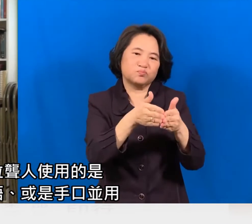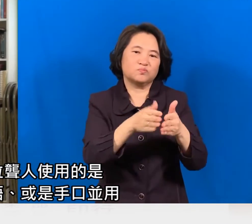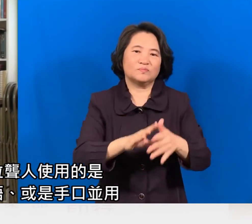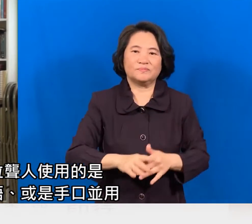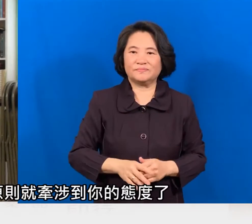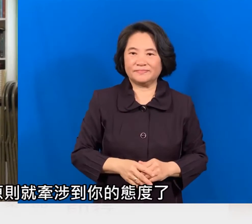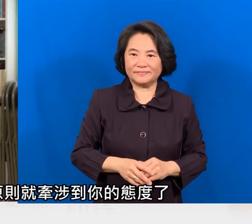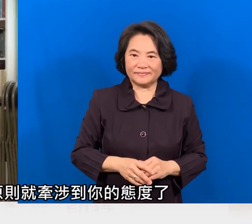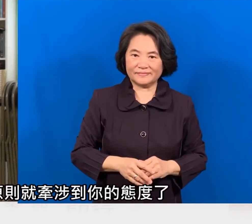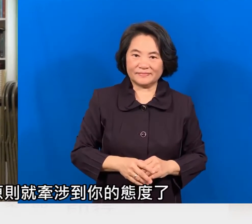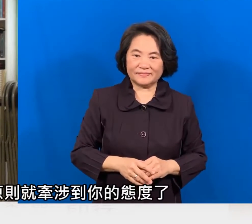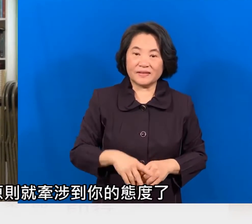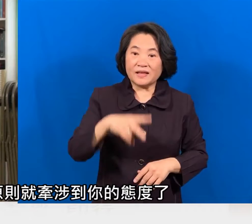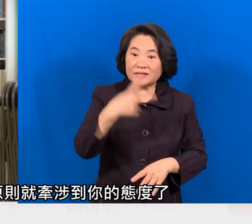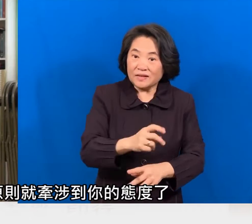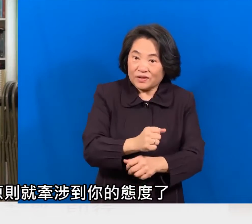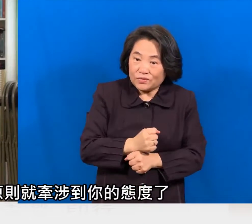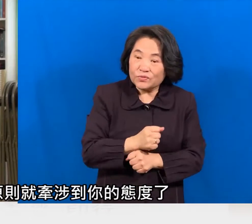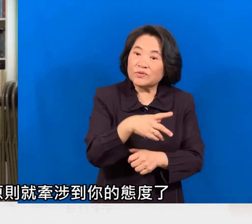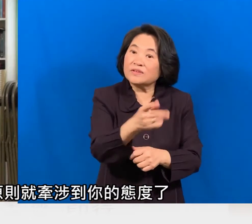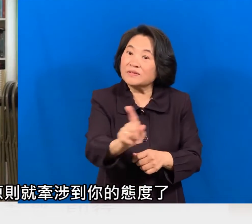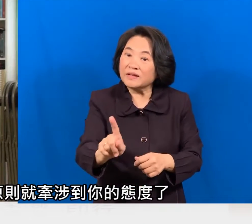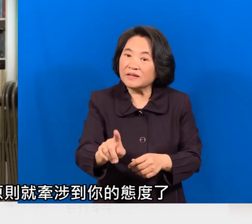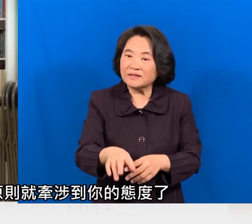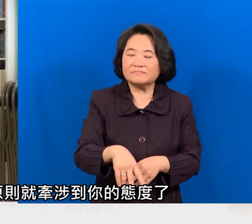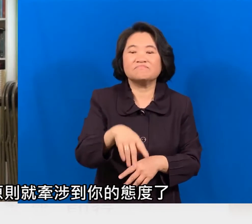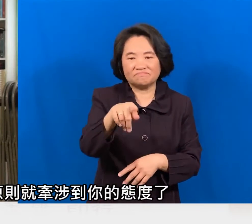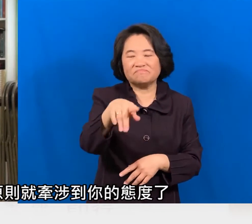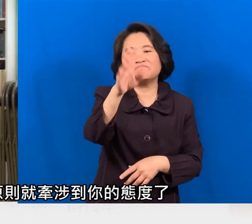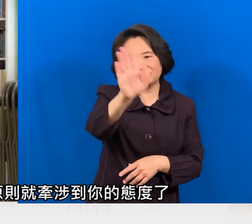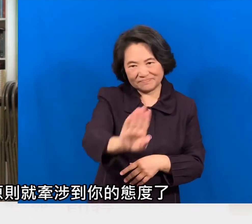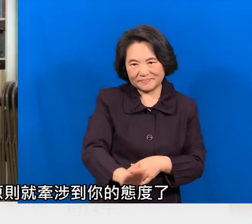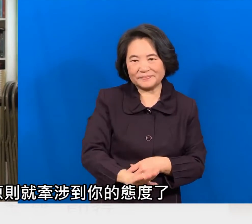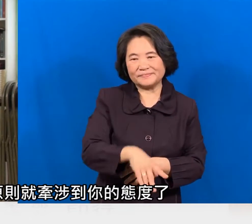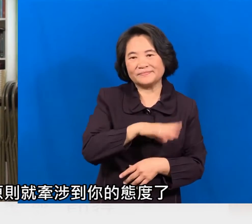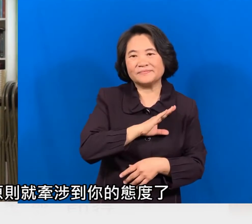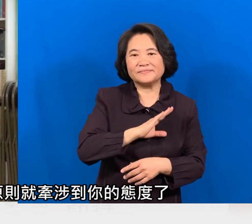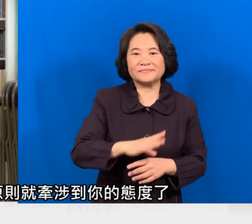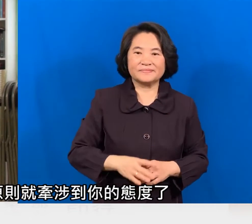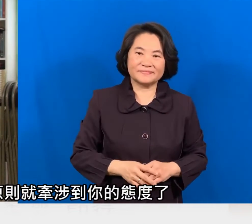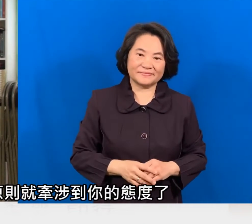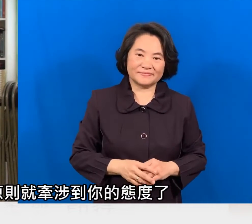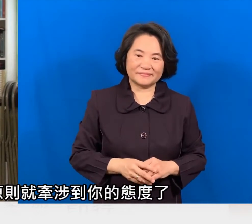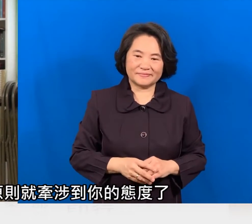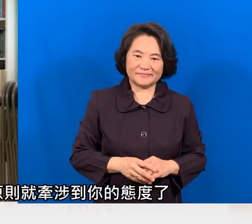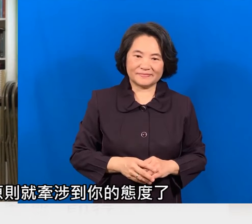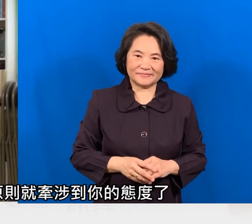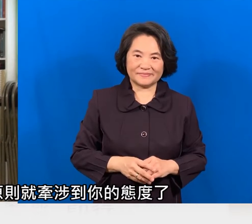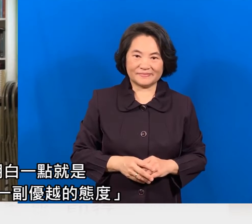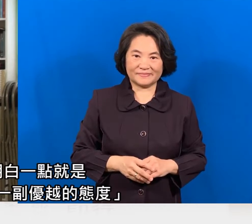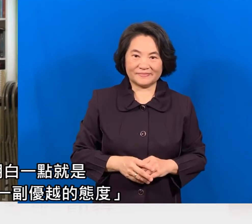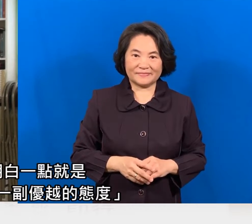signs and speech. Another principle which you must pay close attention to has to do with your